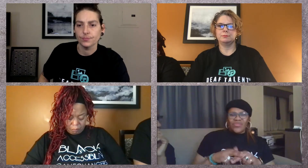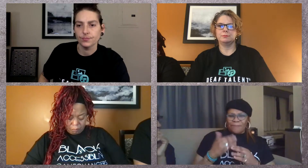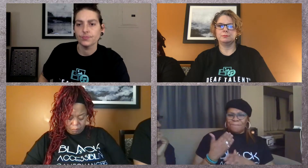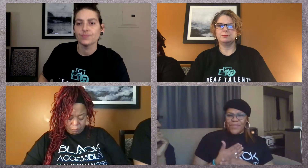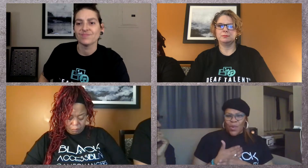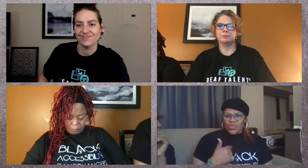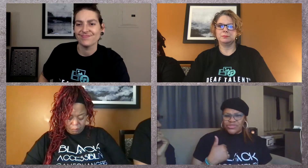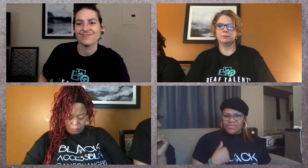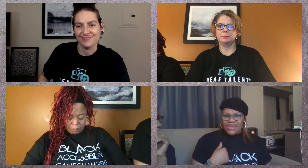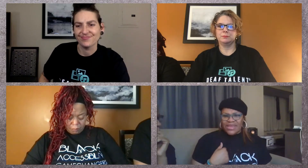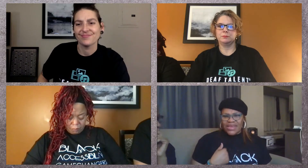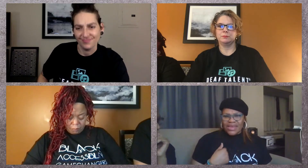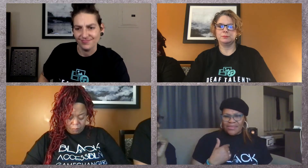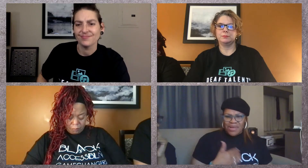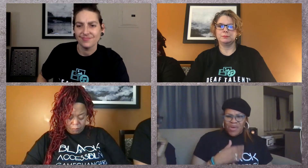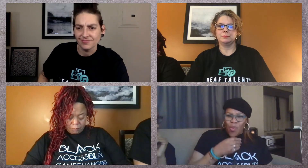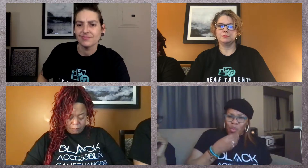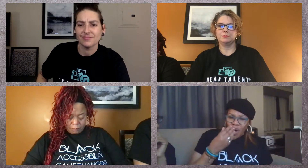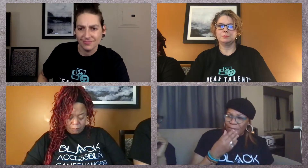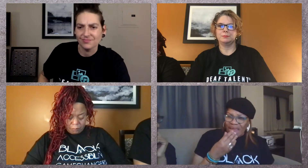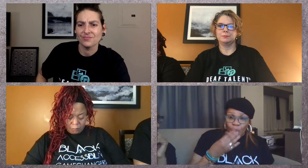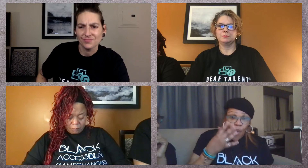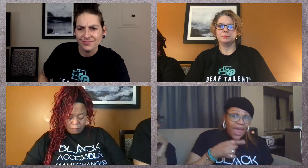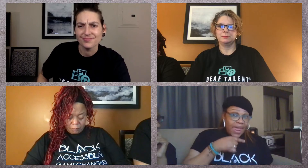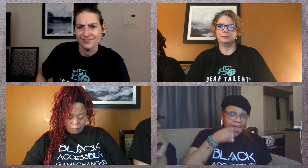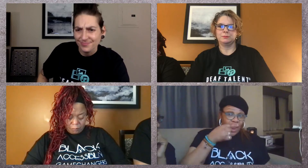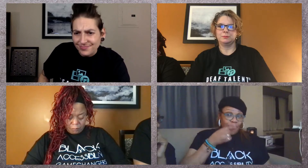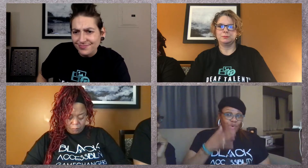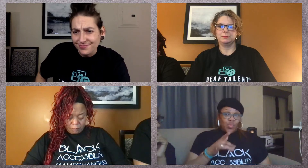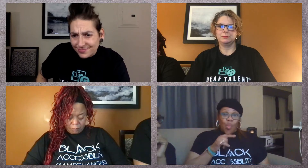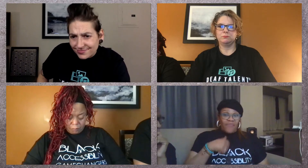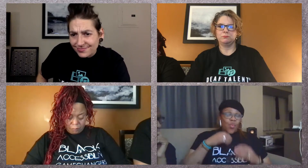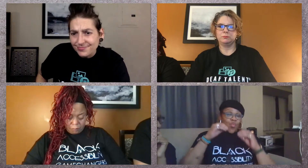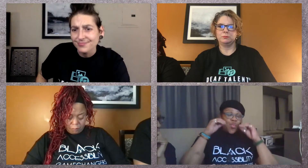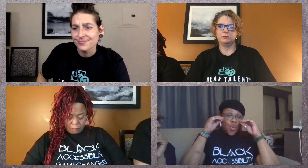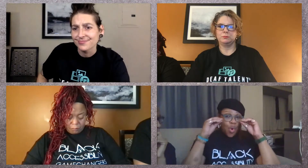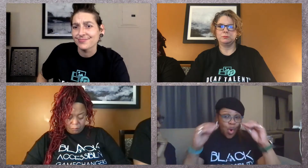and glorified it. Of course, that bothered me.